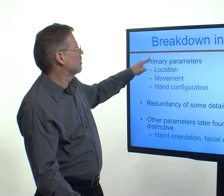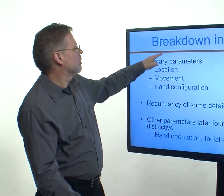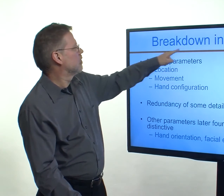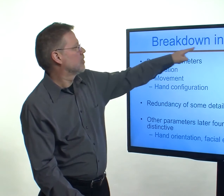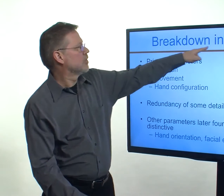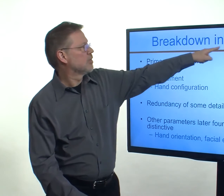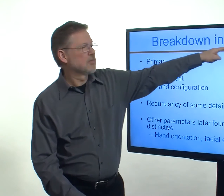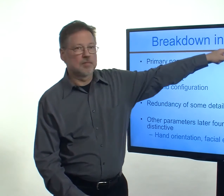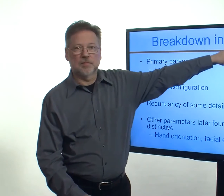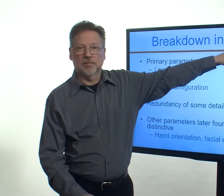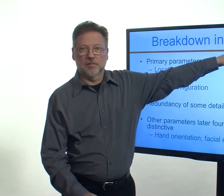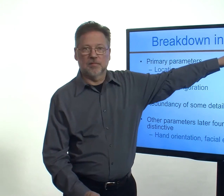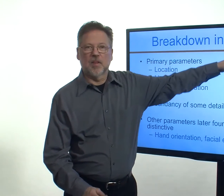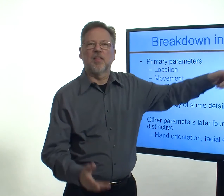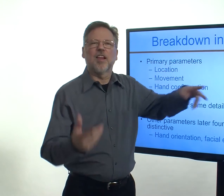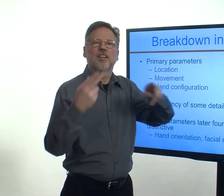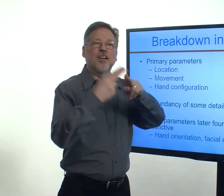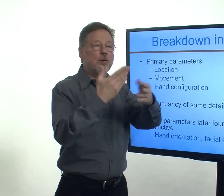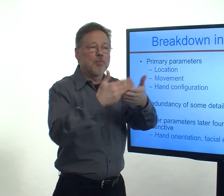All of these components are called parameters,